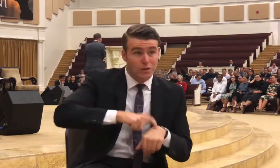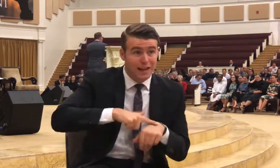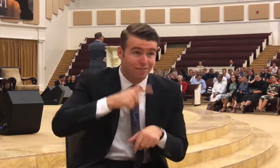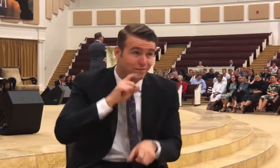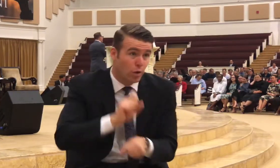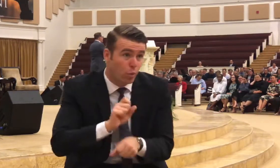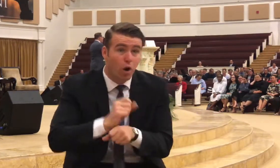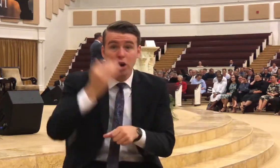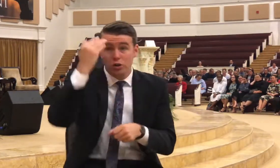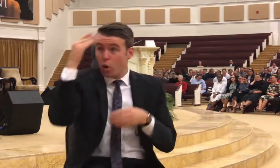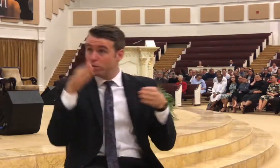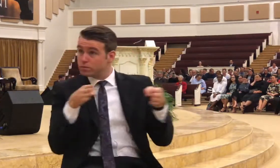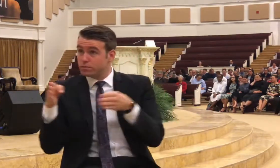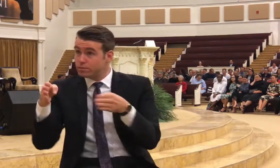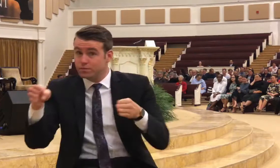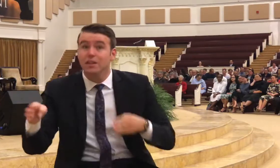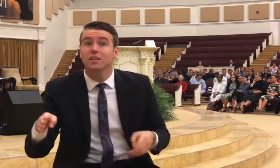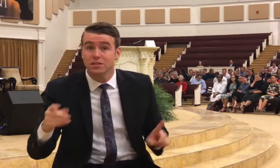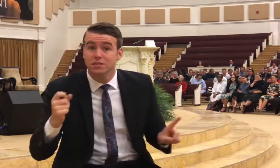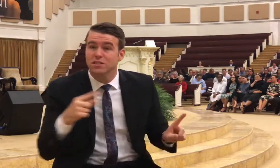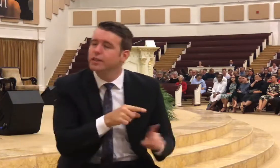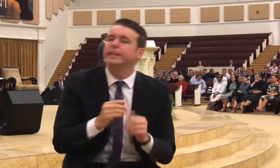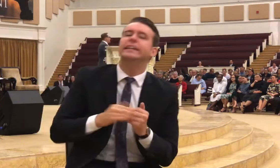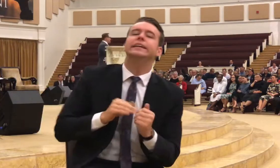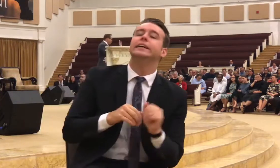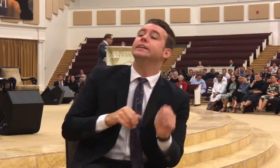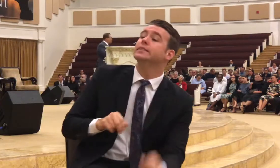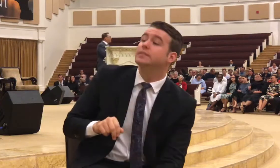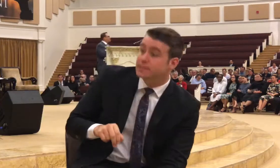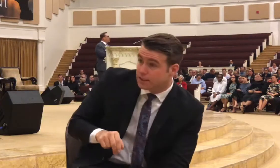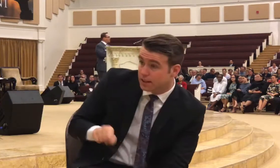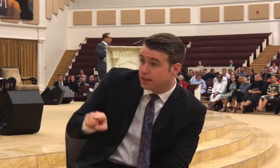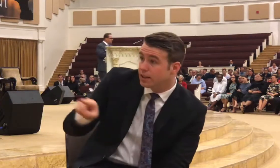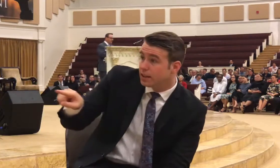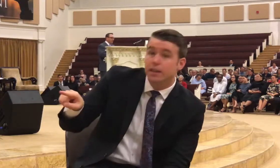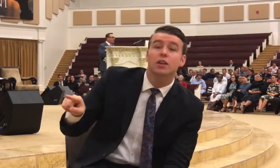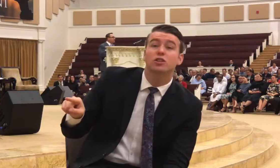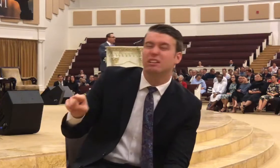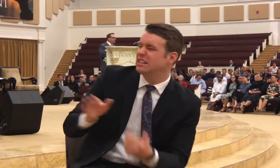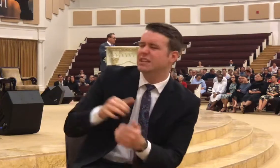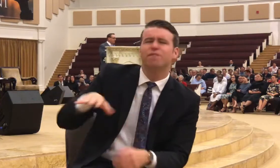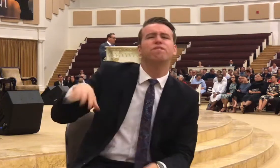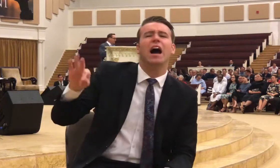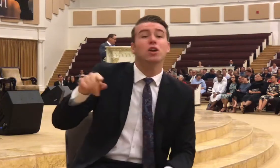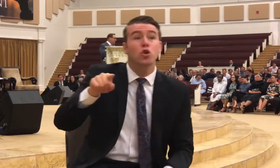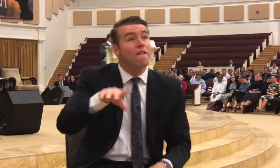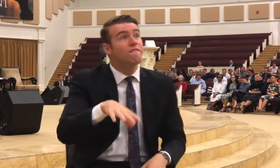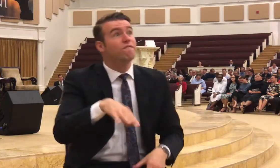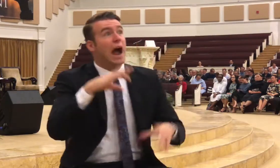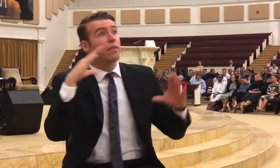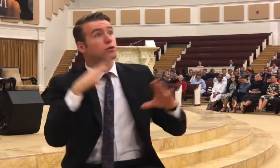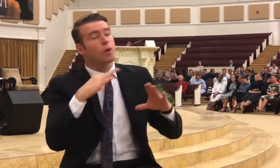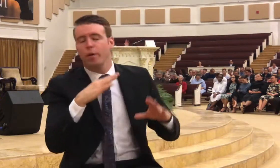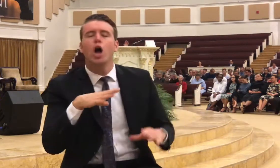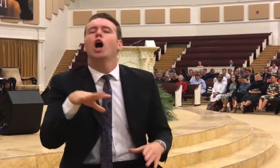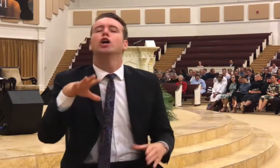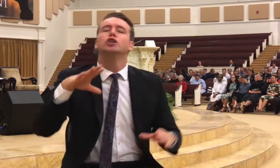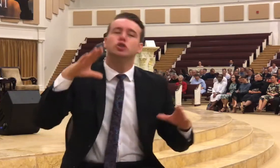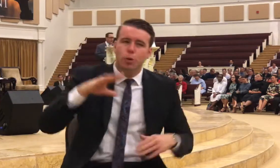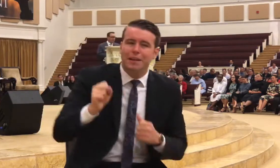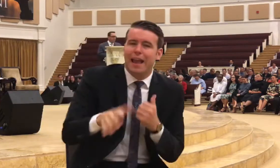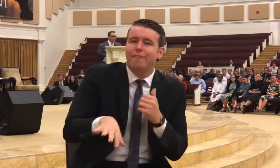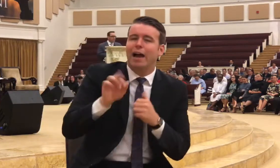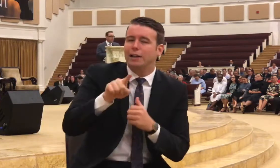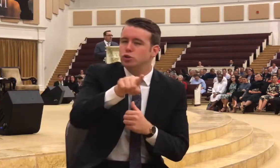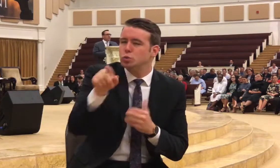you take. Man that is born of a woman, just a few days and you're going to be full of trouble. You don't have to go look for trouble by yourself. It'll get there in plenty